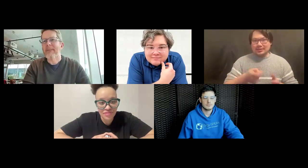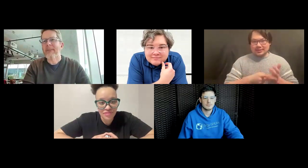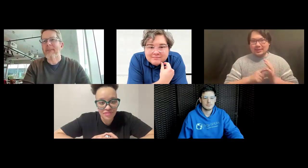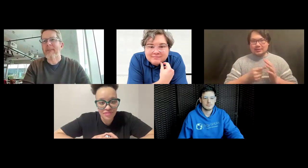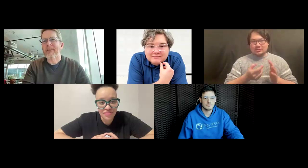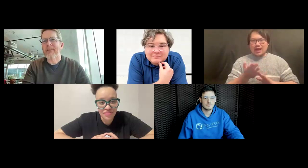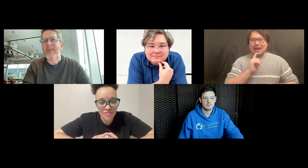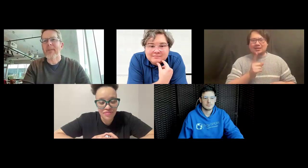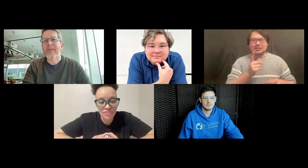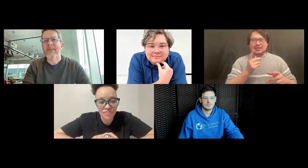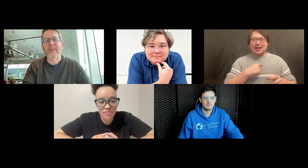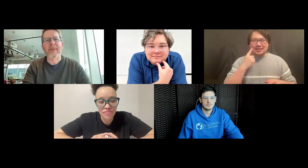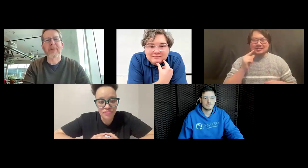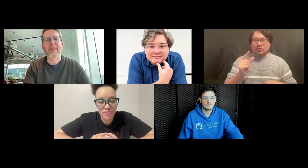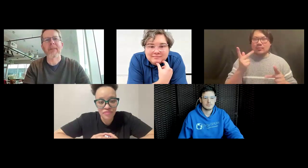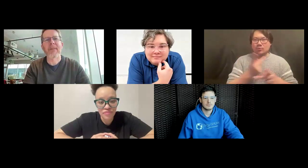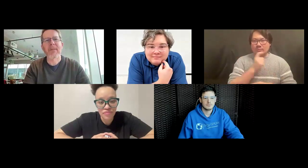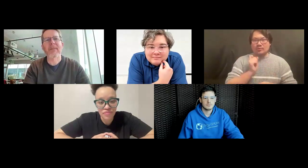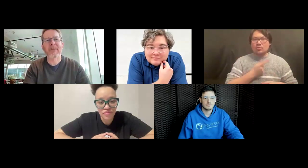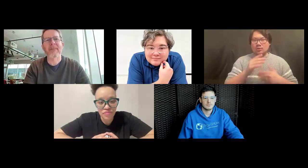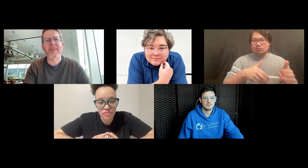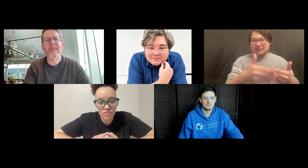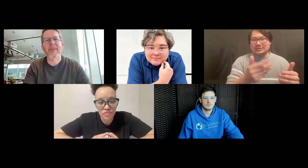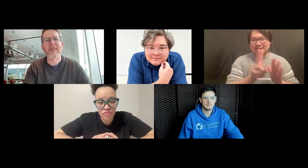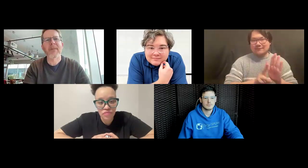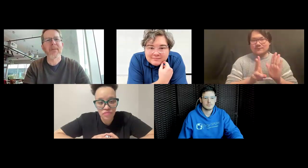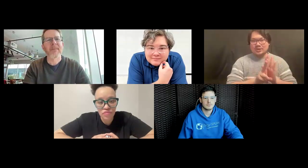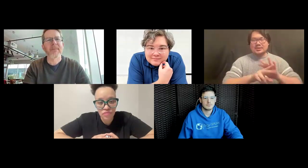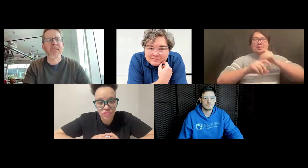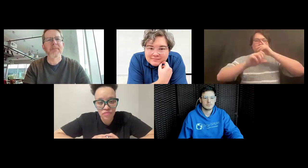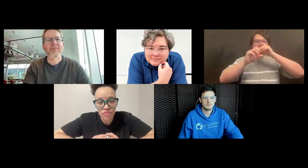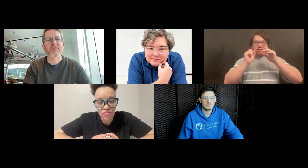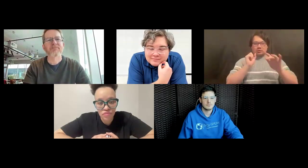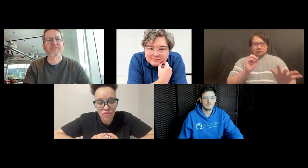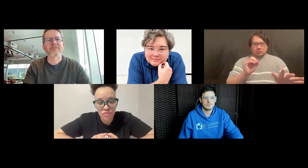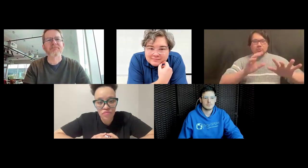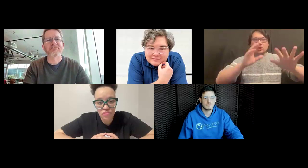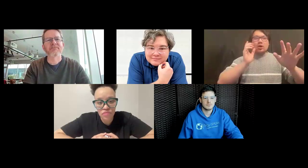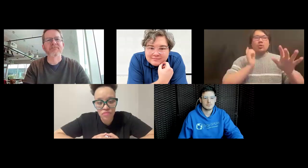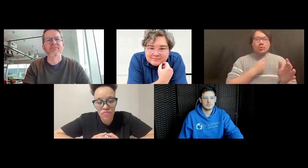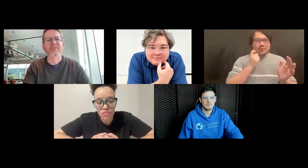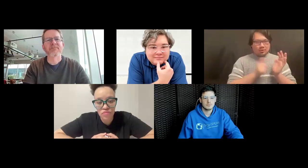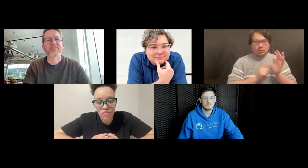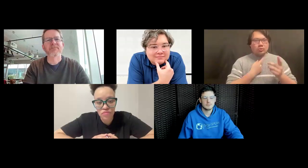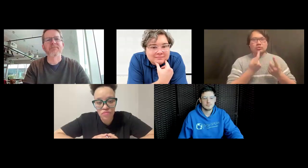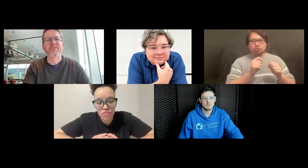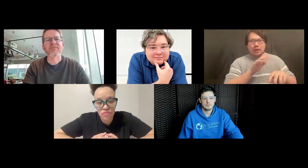does require some resources as well. I do think that maybe it's the processing side of things that takes the most